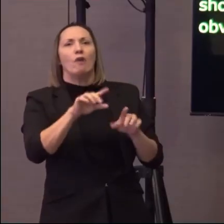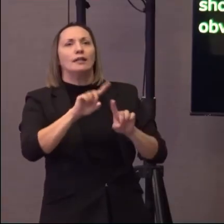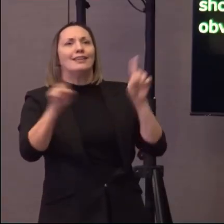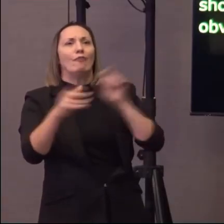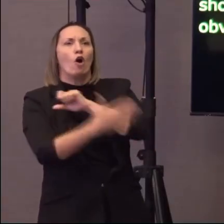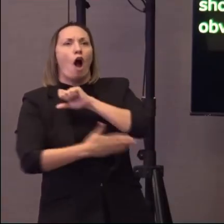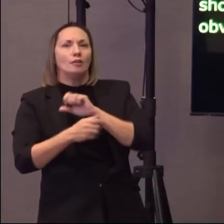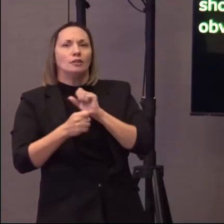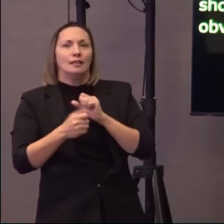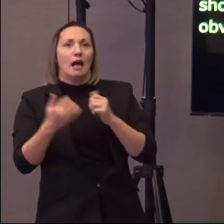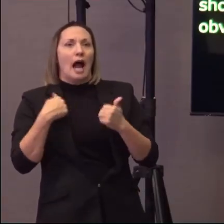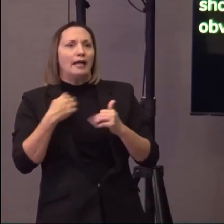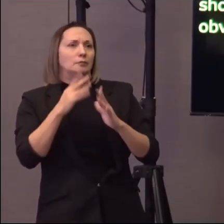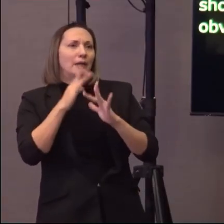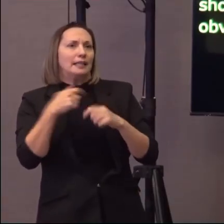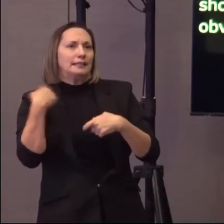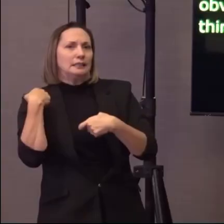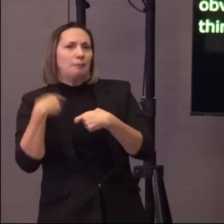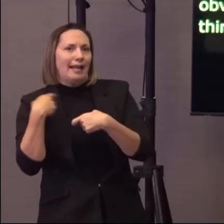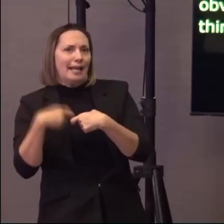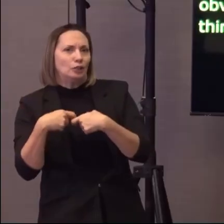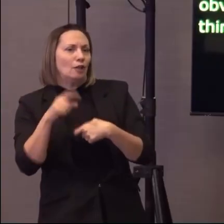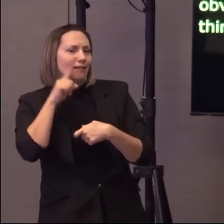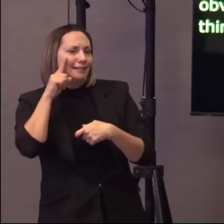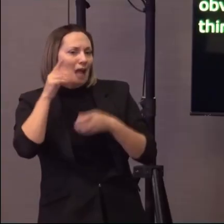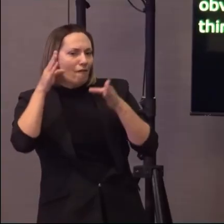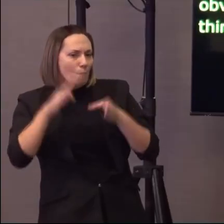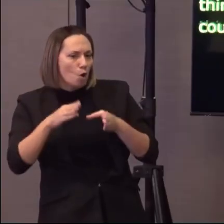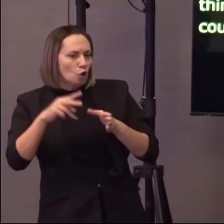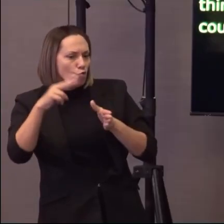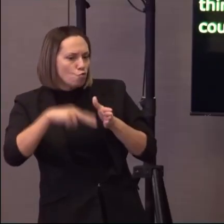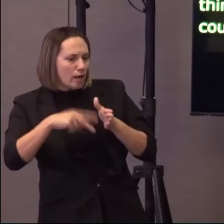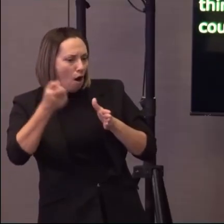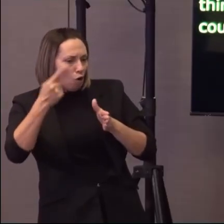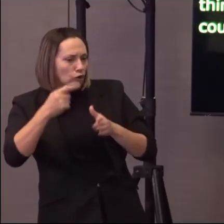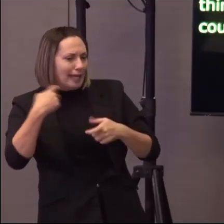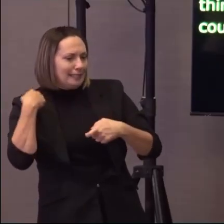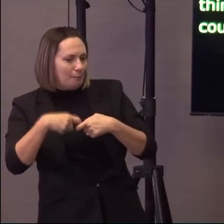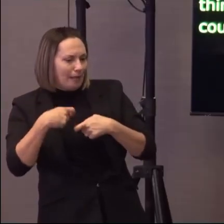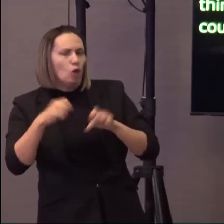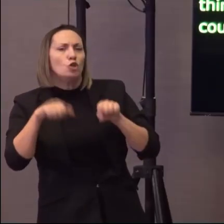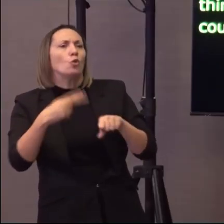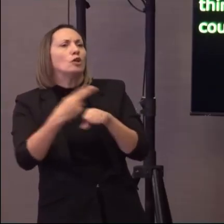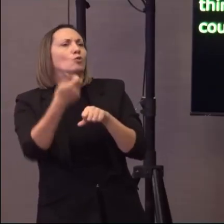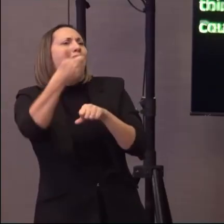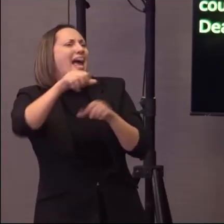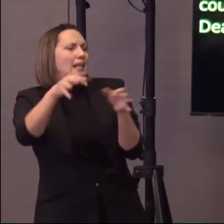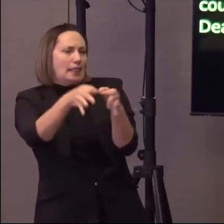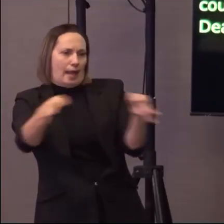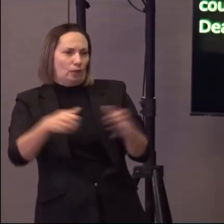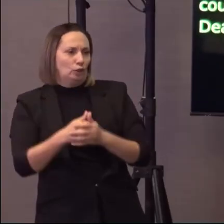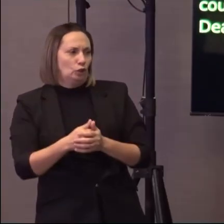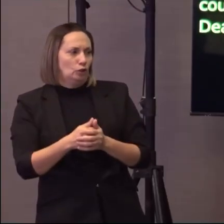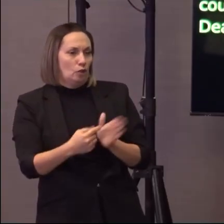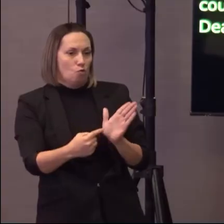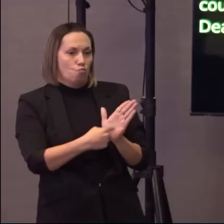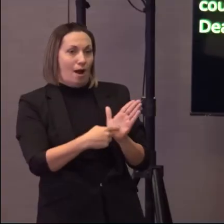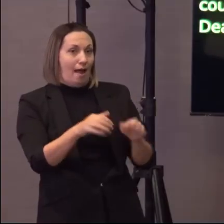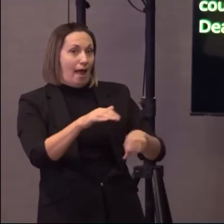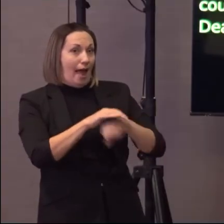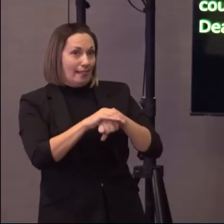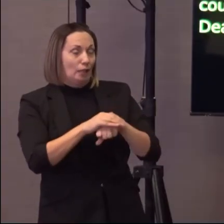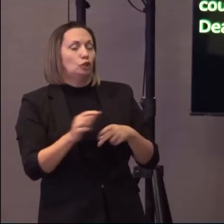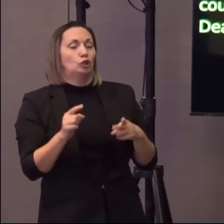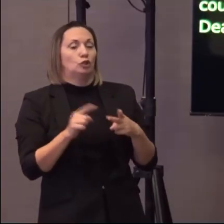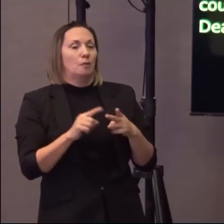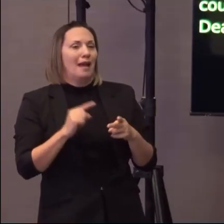can speak Spanish, the deaf person speaks and reads Spanish. You can use this for transcription in any language. You press English, you pick